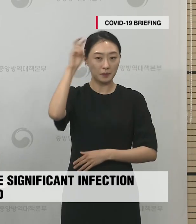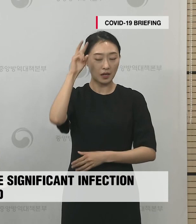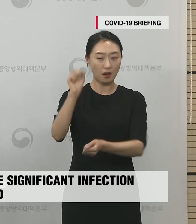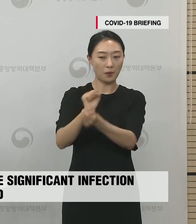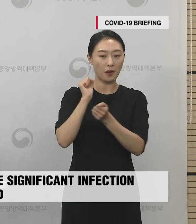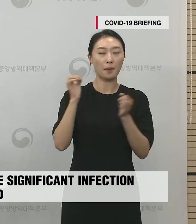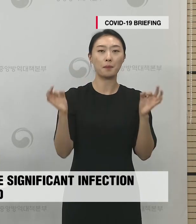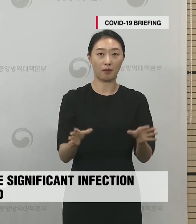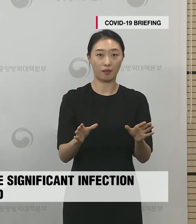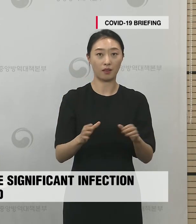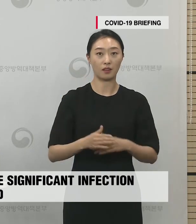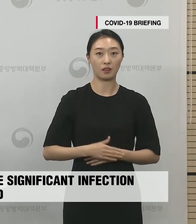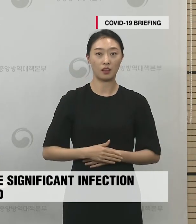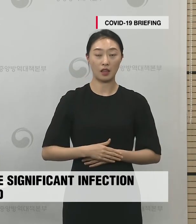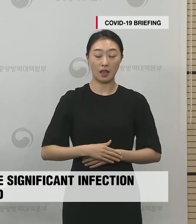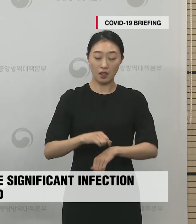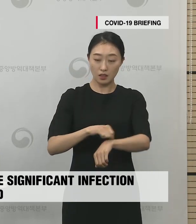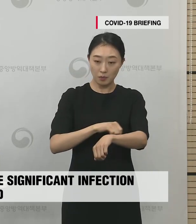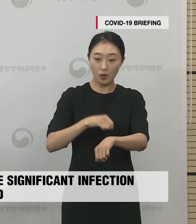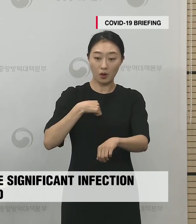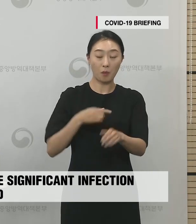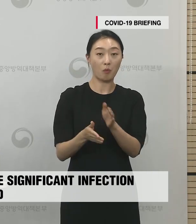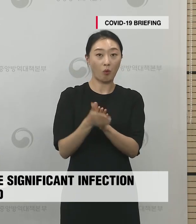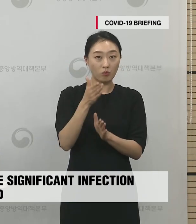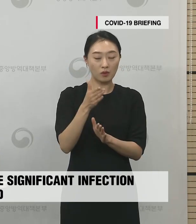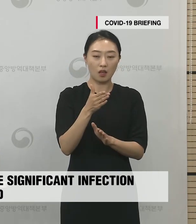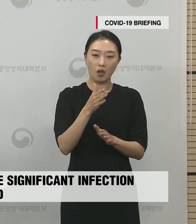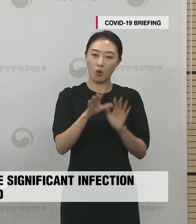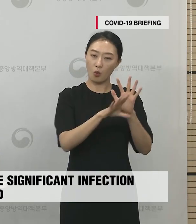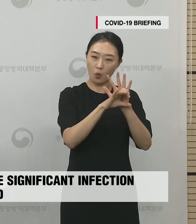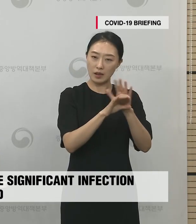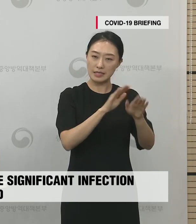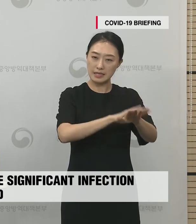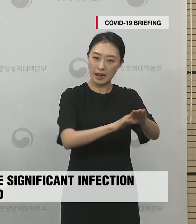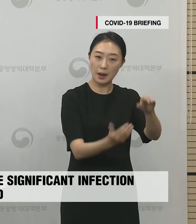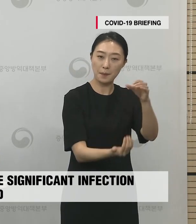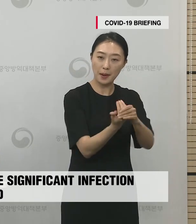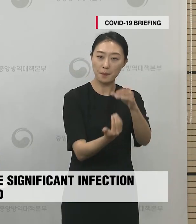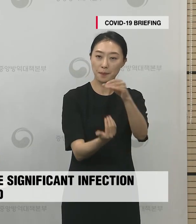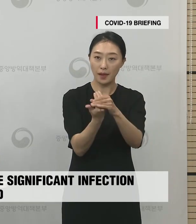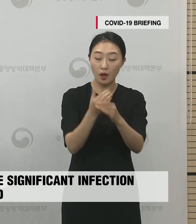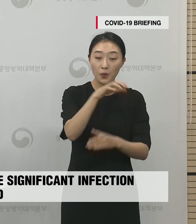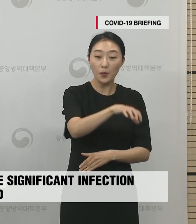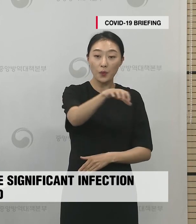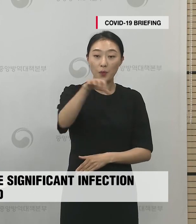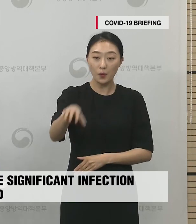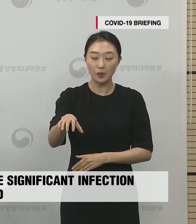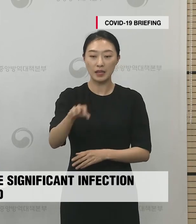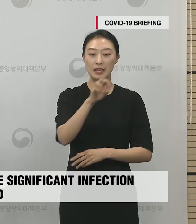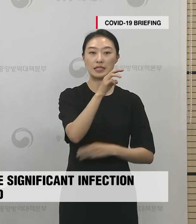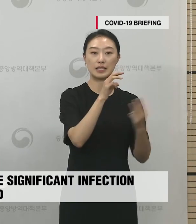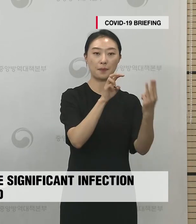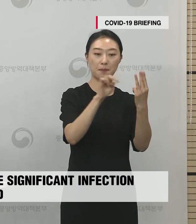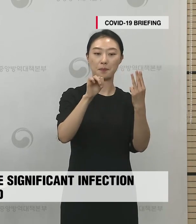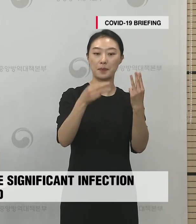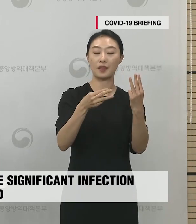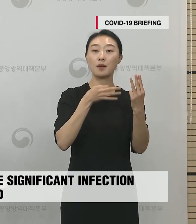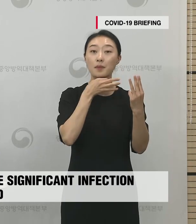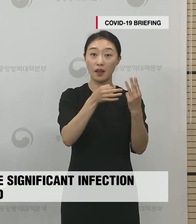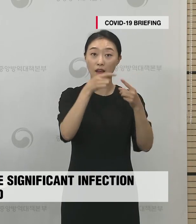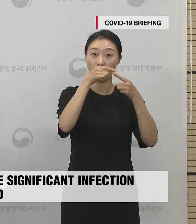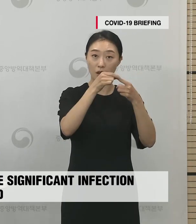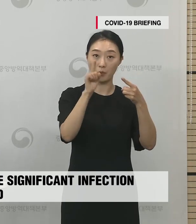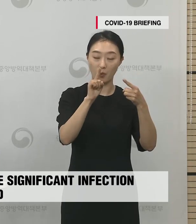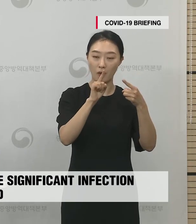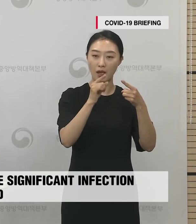takes place at any place and unexpected areas as well. And we also believe that